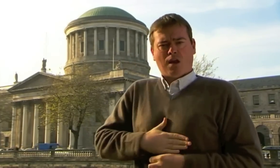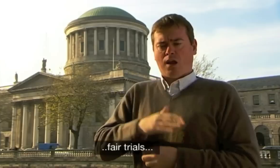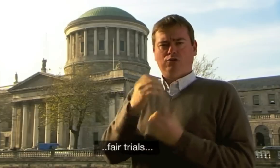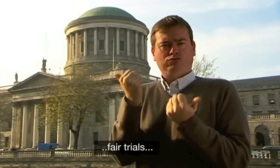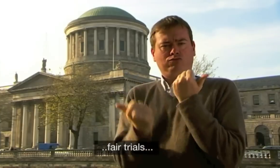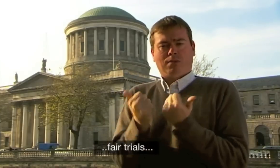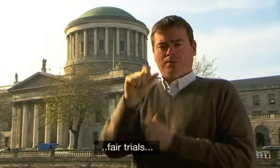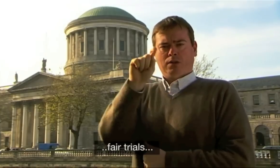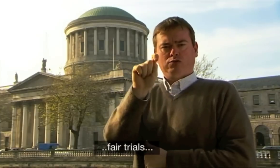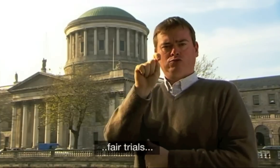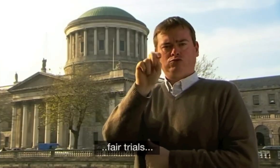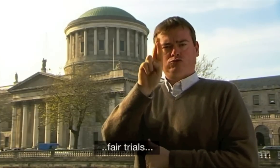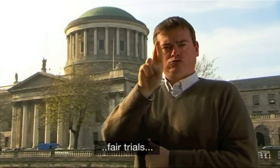fair trials,